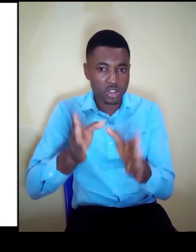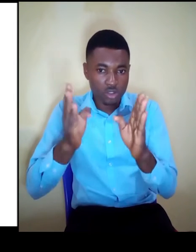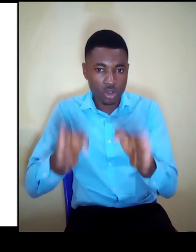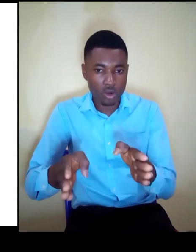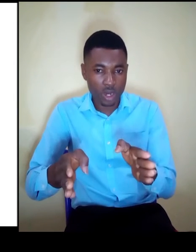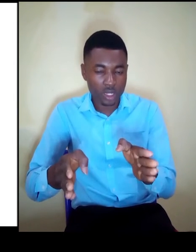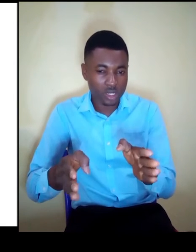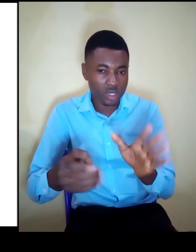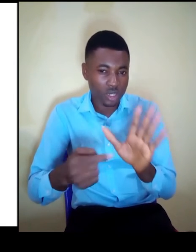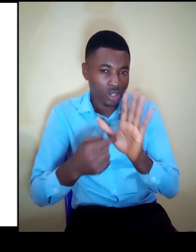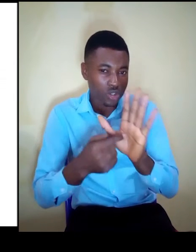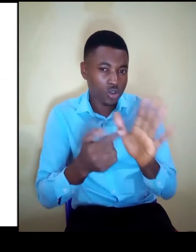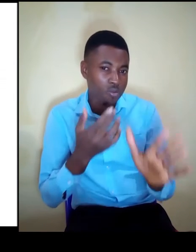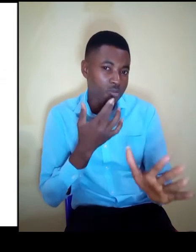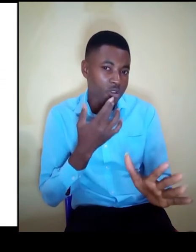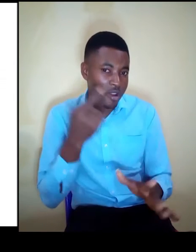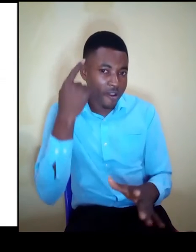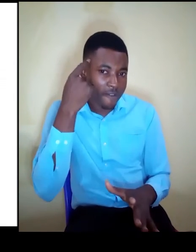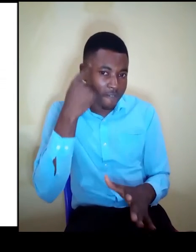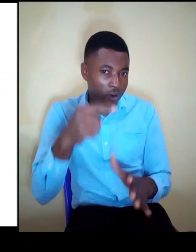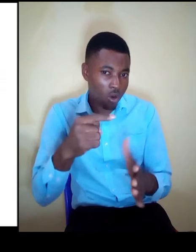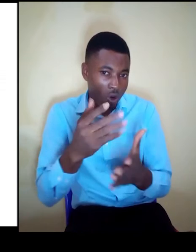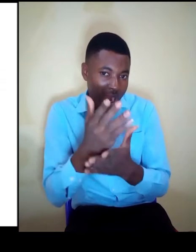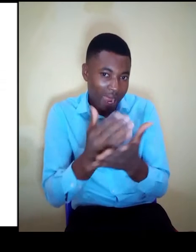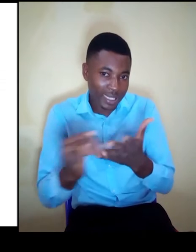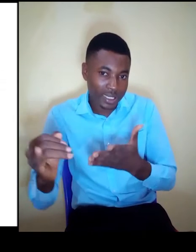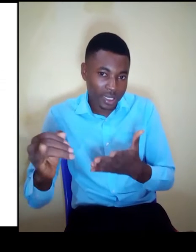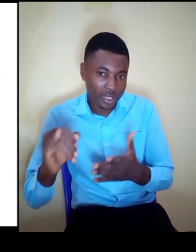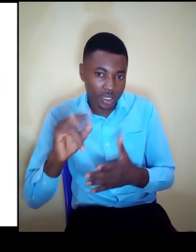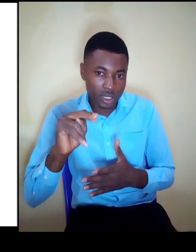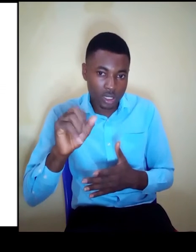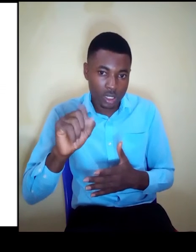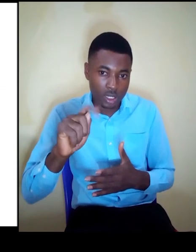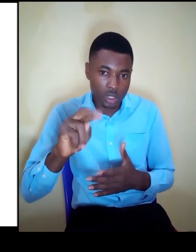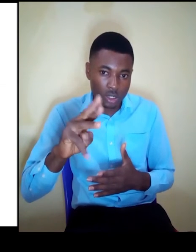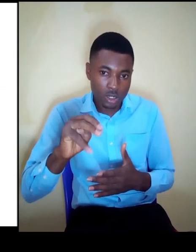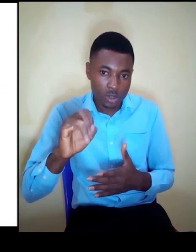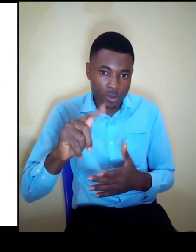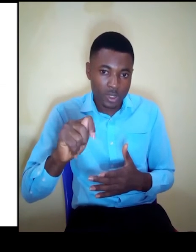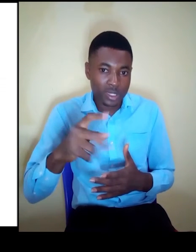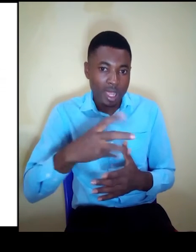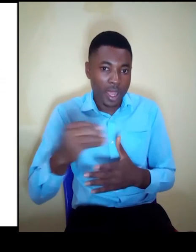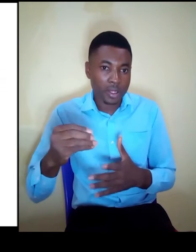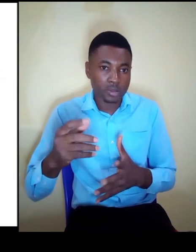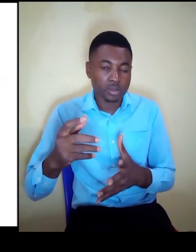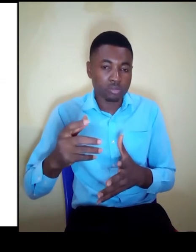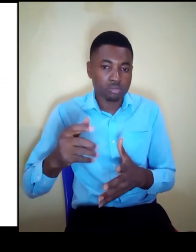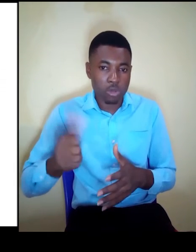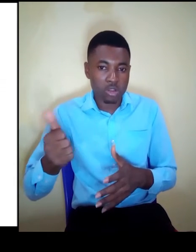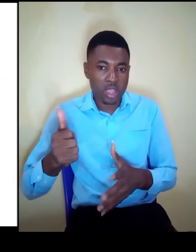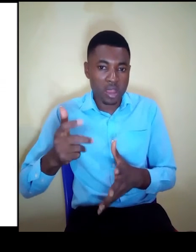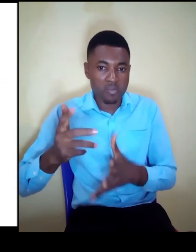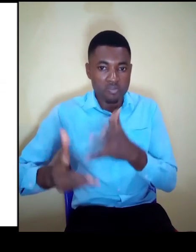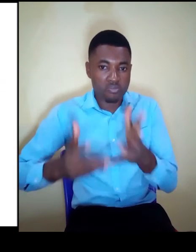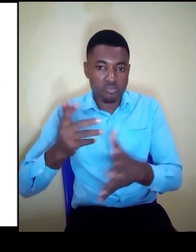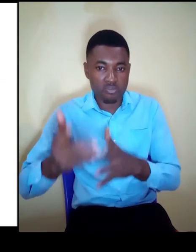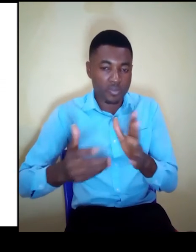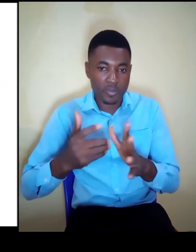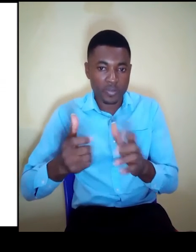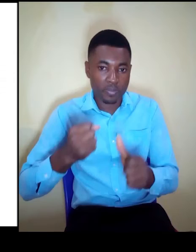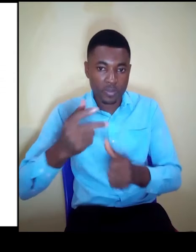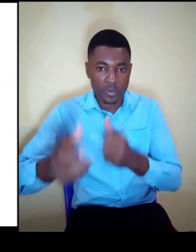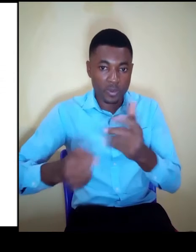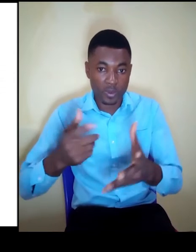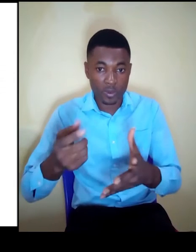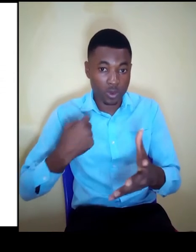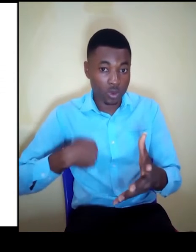handling, instruments, and virtual depiction. You could identify Ghanaian Sign Language signers systematically preferring